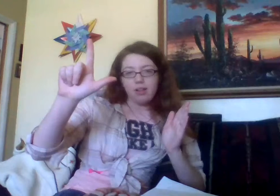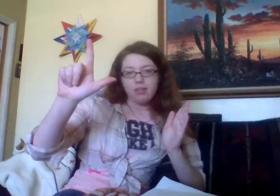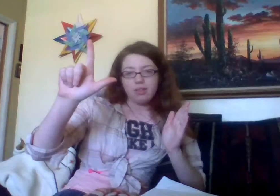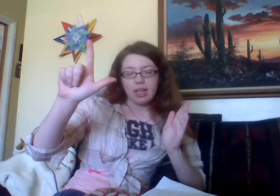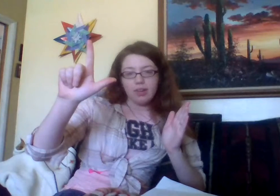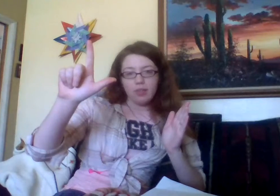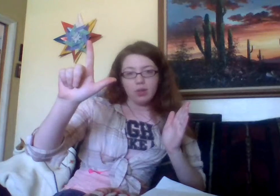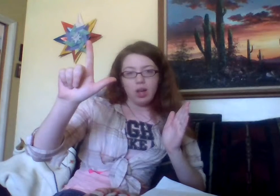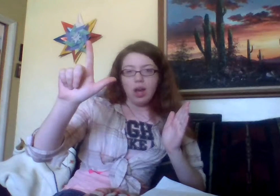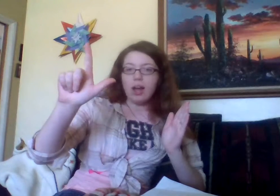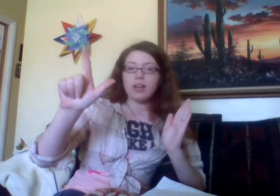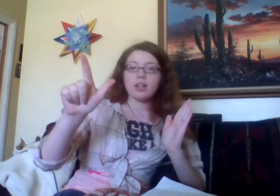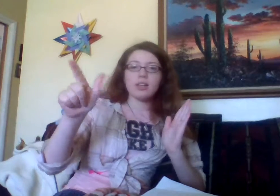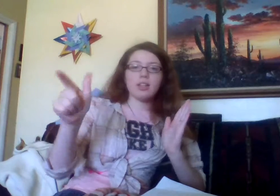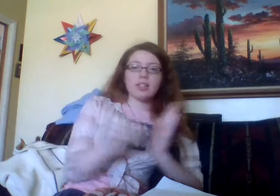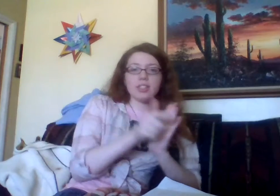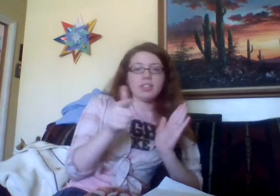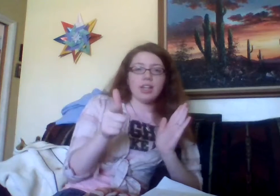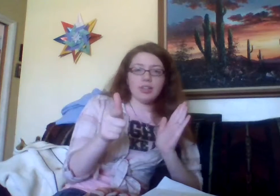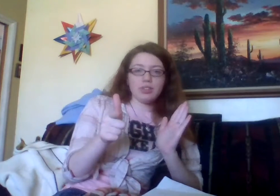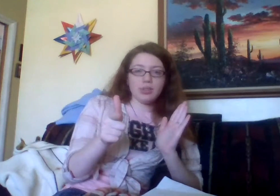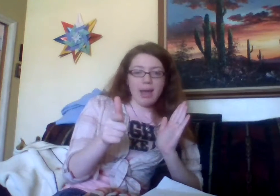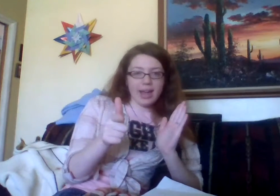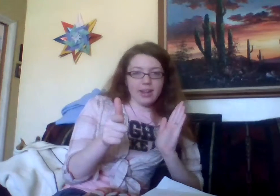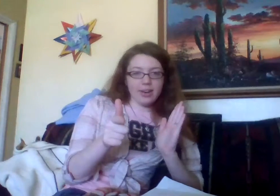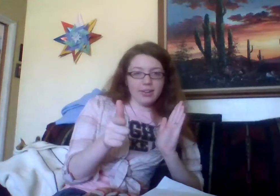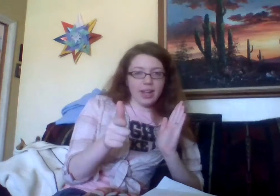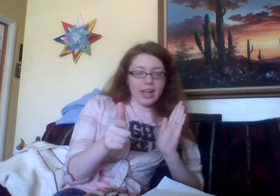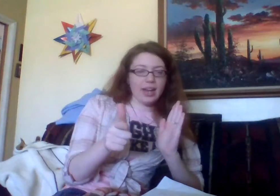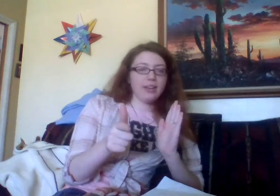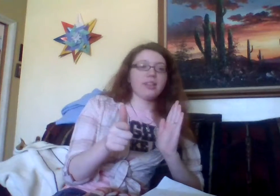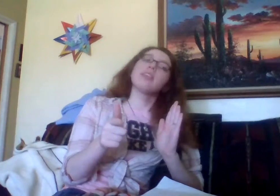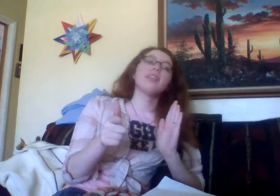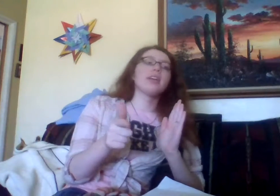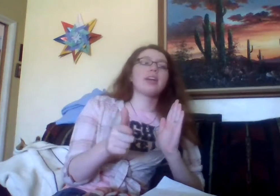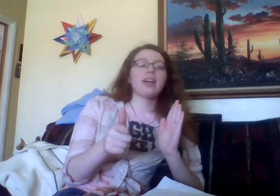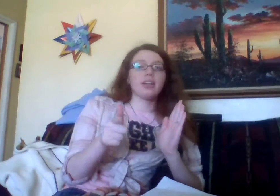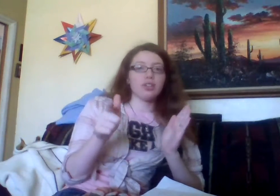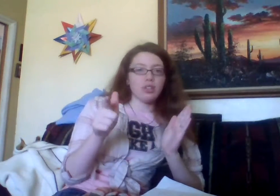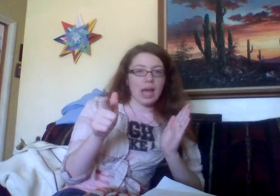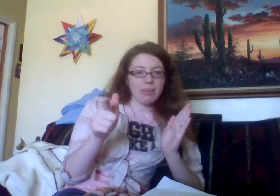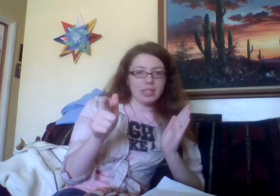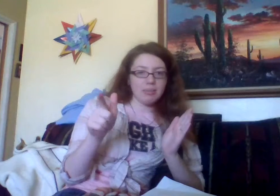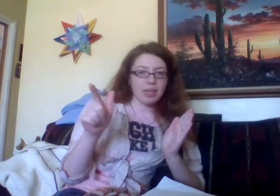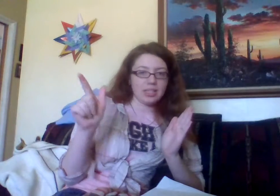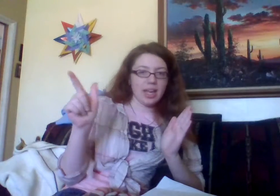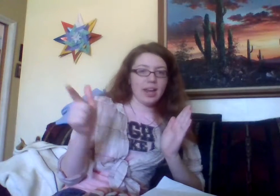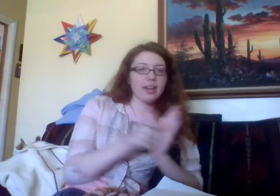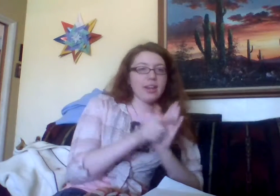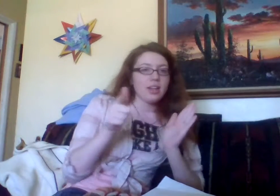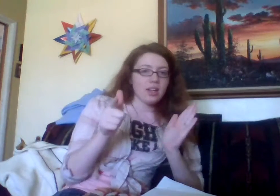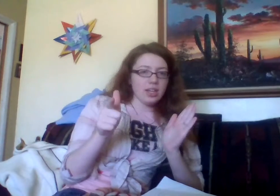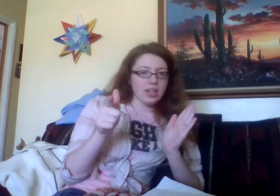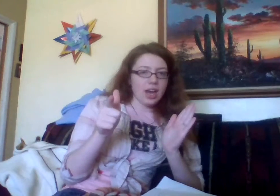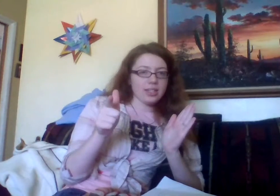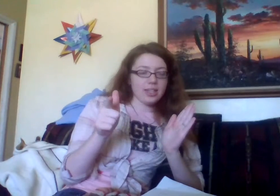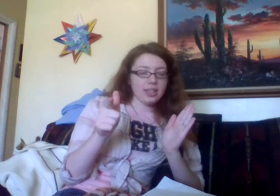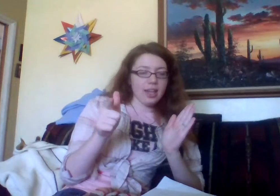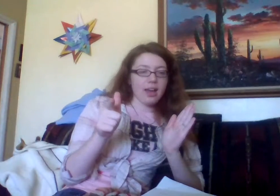L, like for law, and you smack it on your hand, kind of like you're slapping somebody's hand. Not